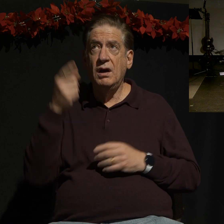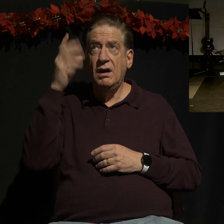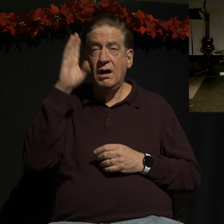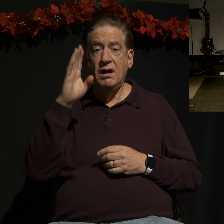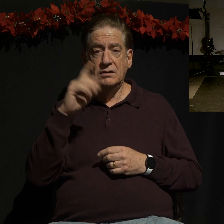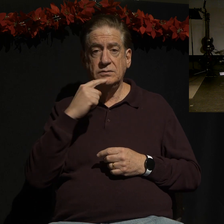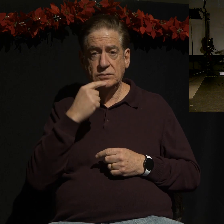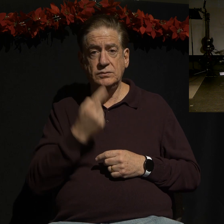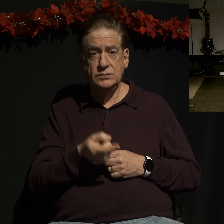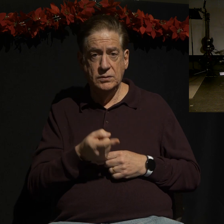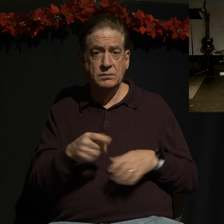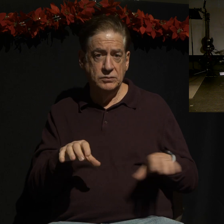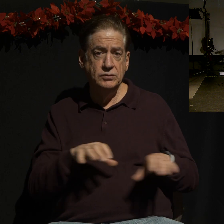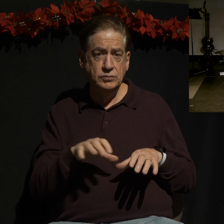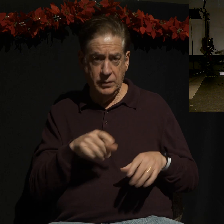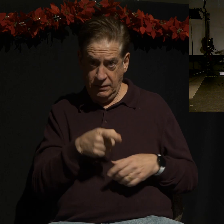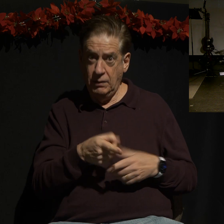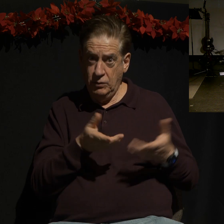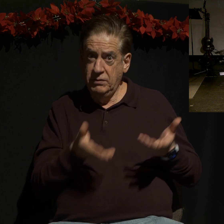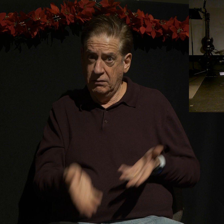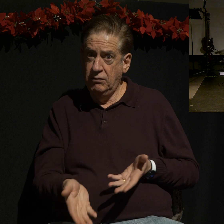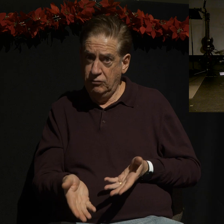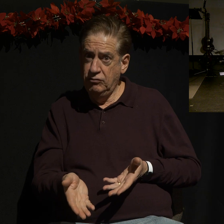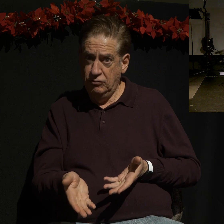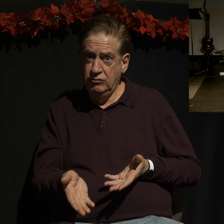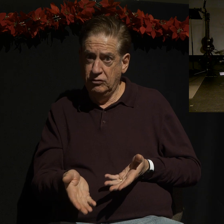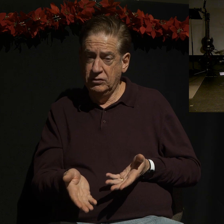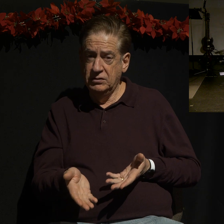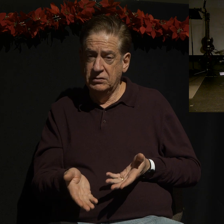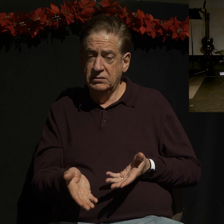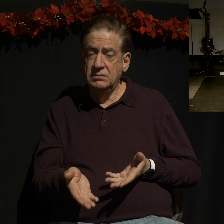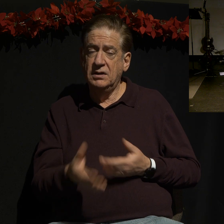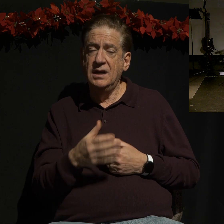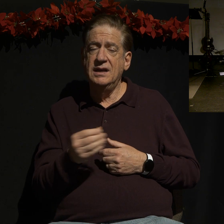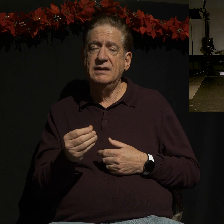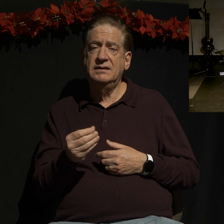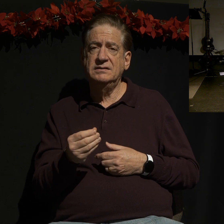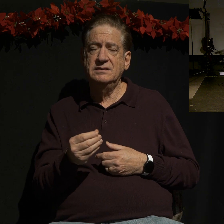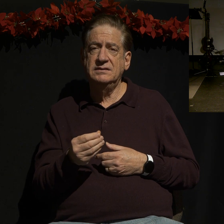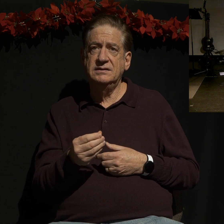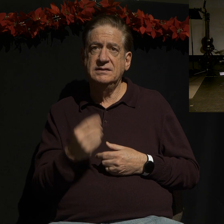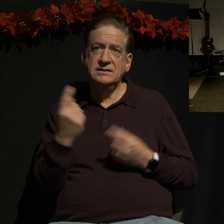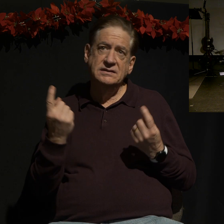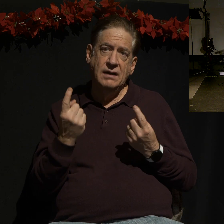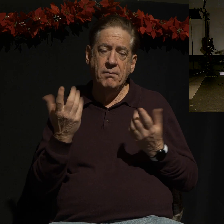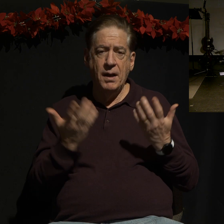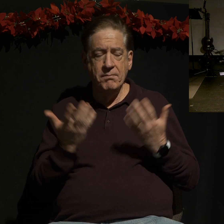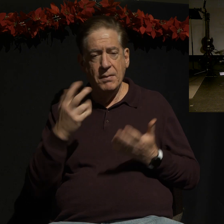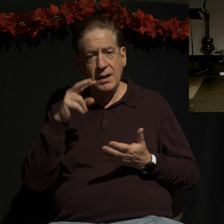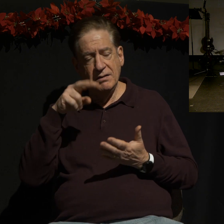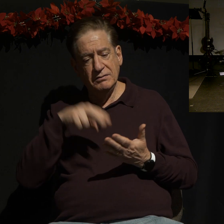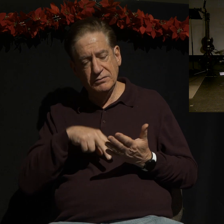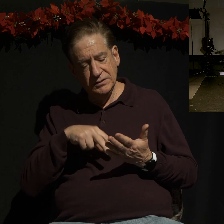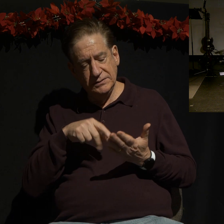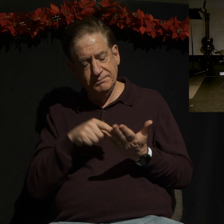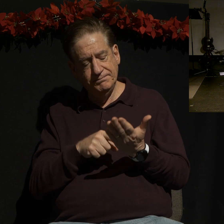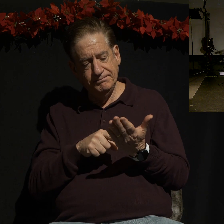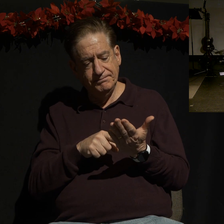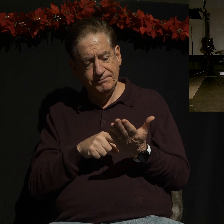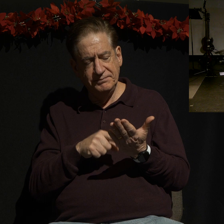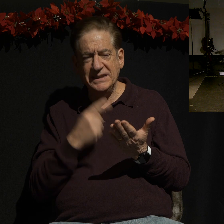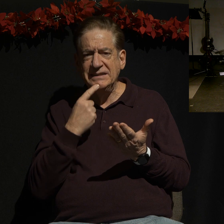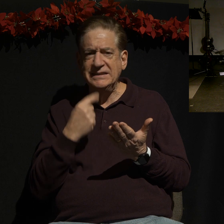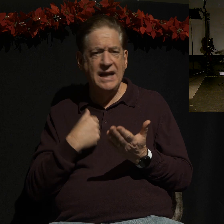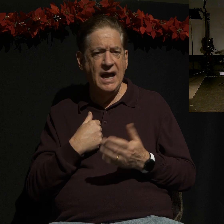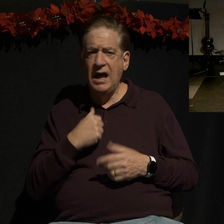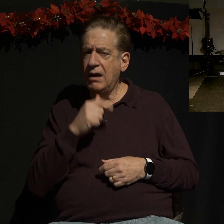them to do. They were there. And, somebody might read this, and he says, I